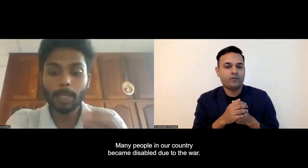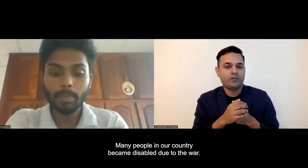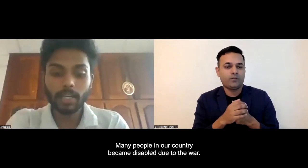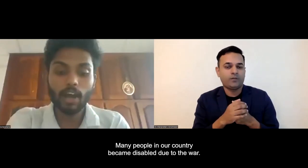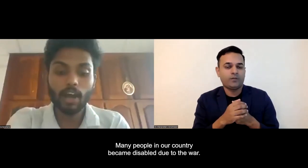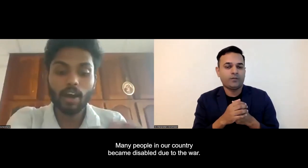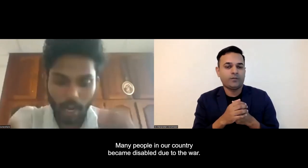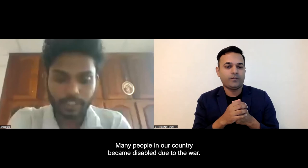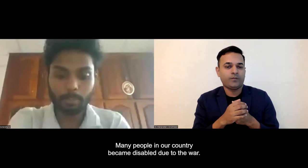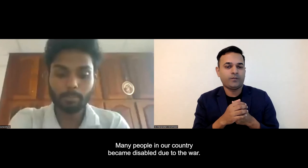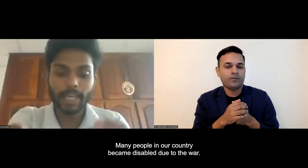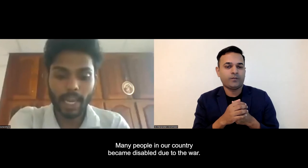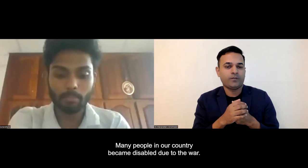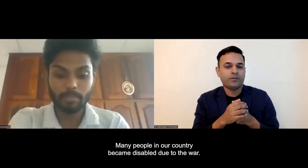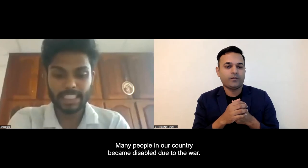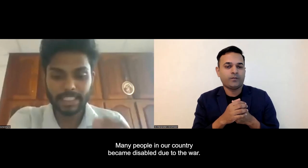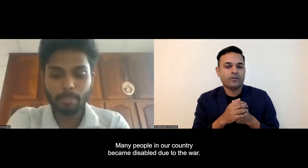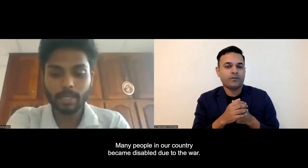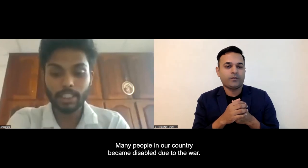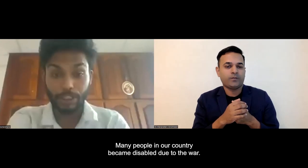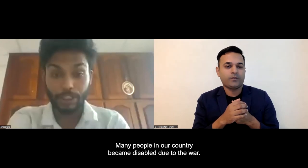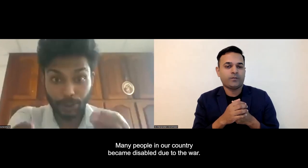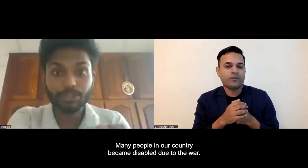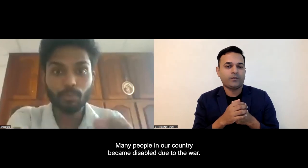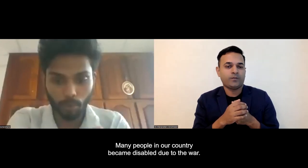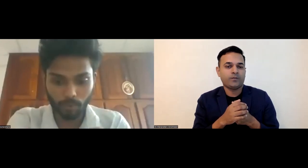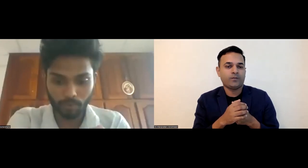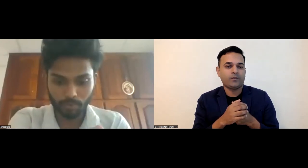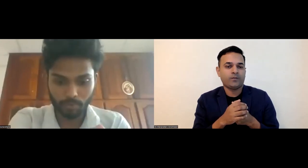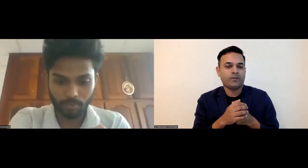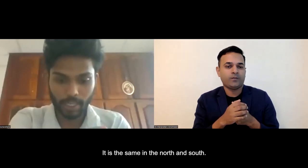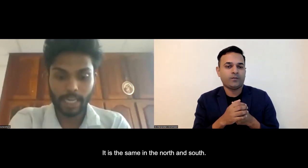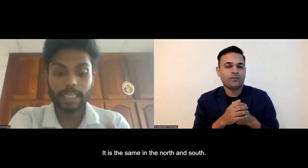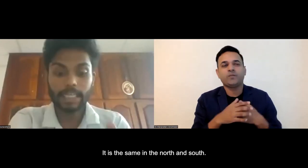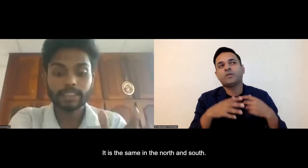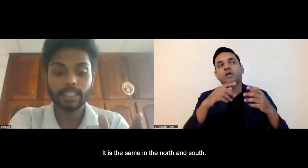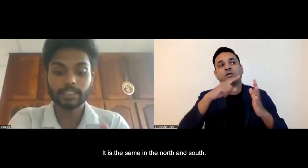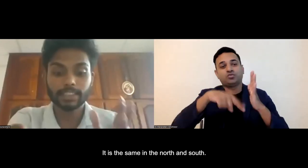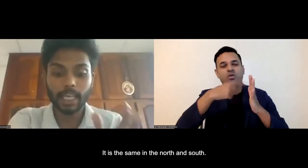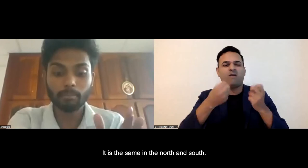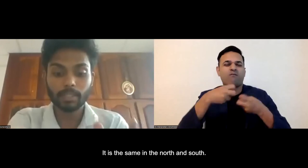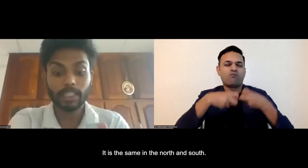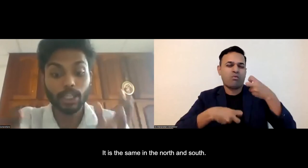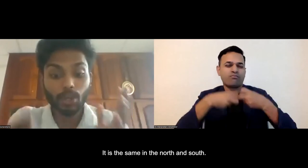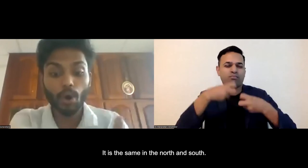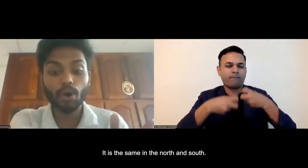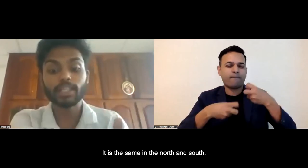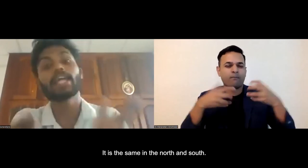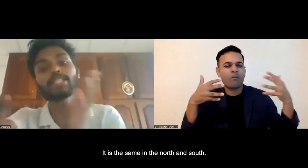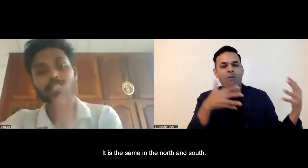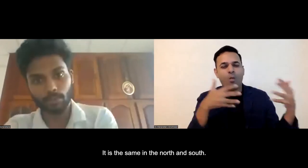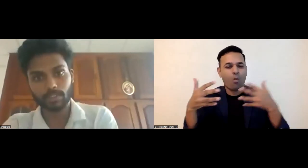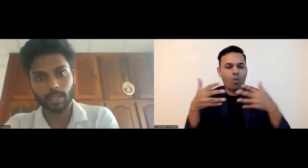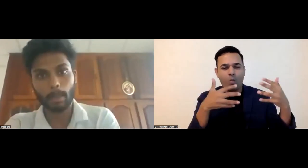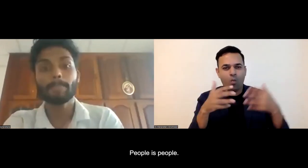many people in our country became disabled due to the war. It is the same in the north